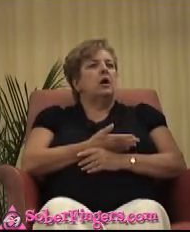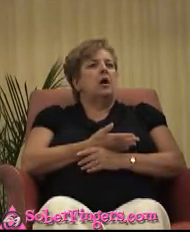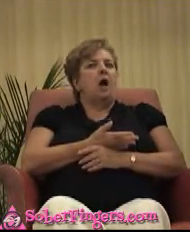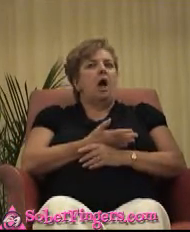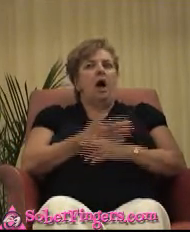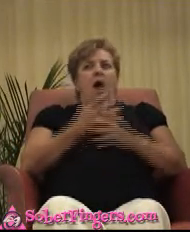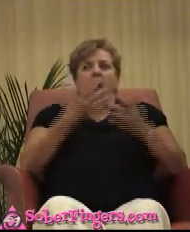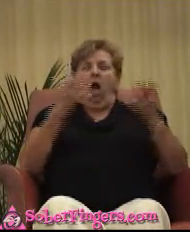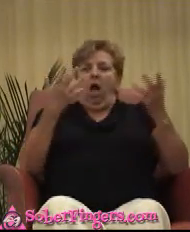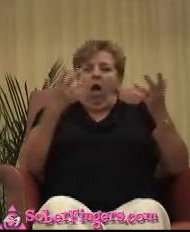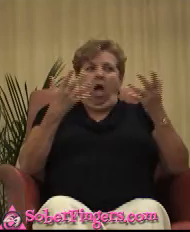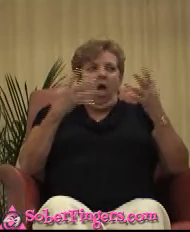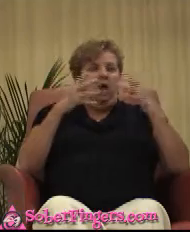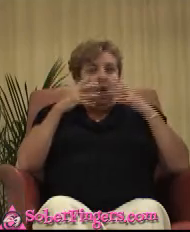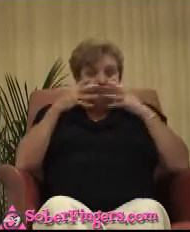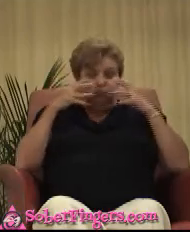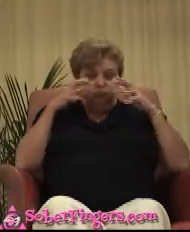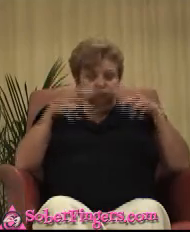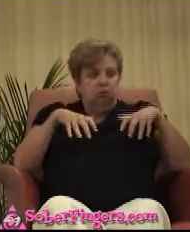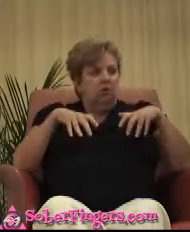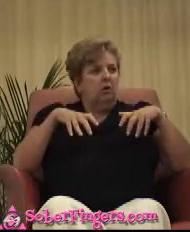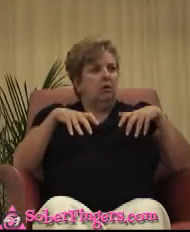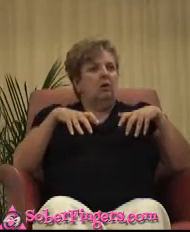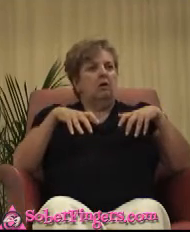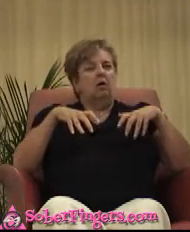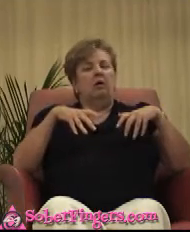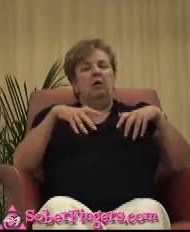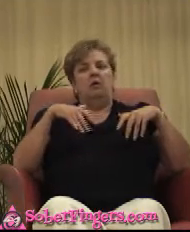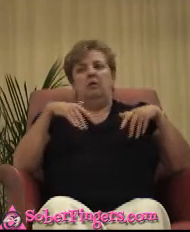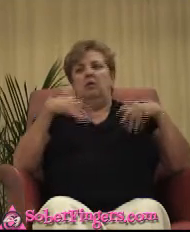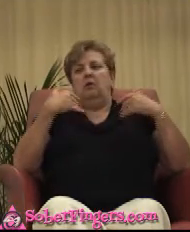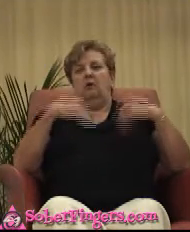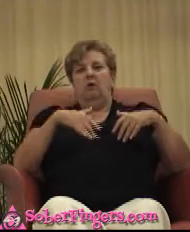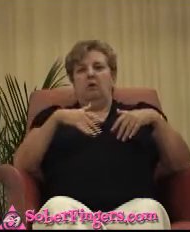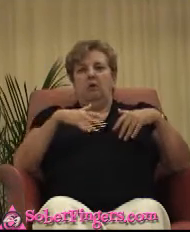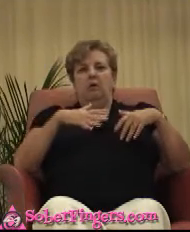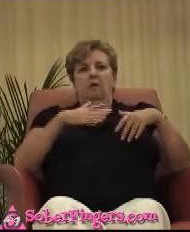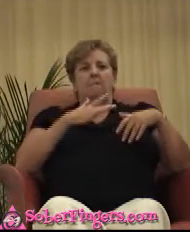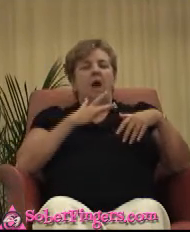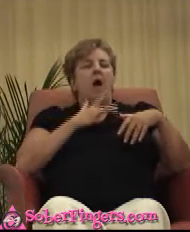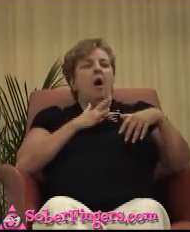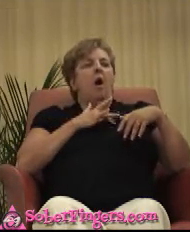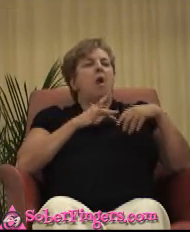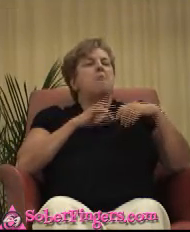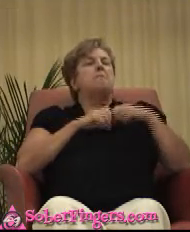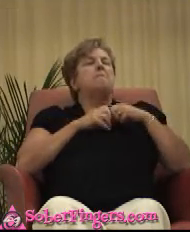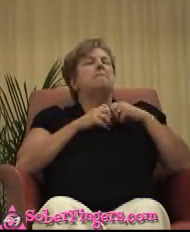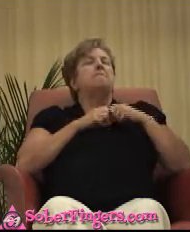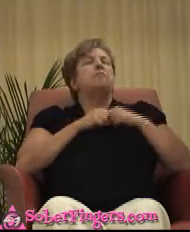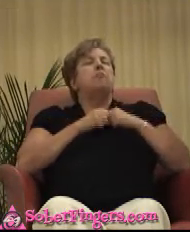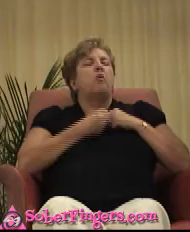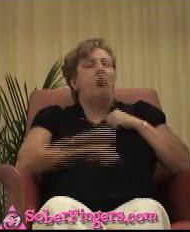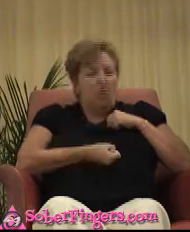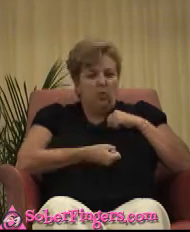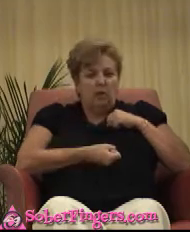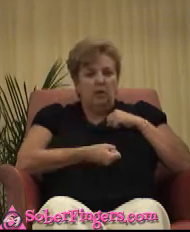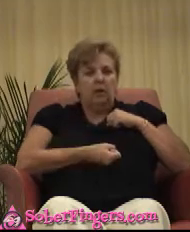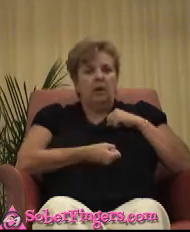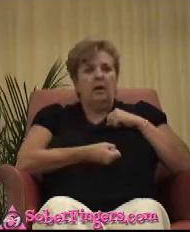cried. In front of 8 or 10 people, I sobbed. My heart broke. Probably for the first time in my life ever, I